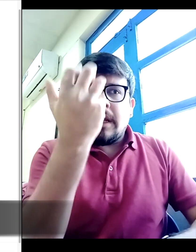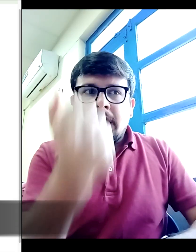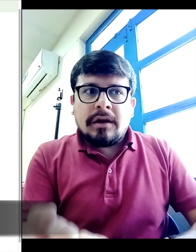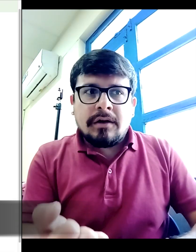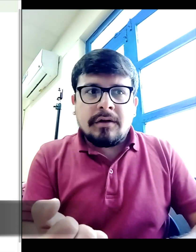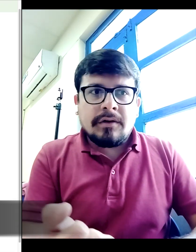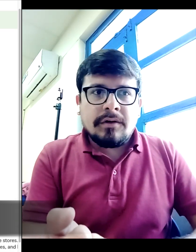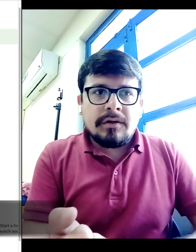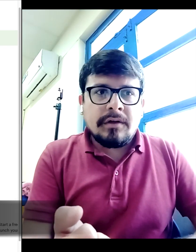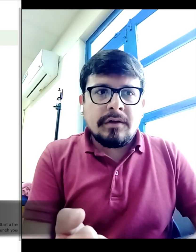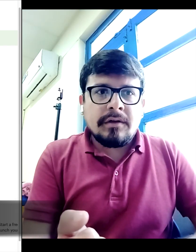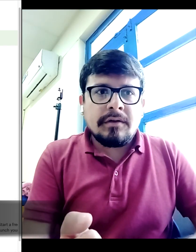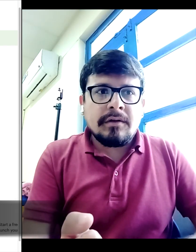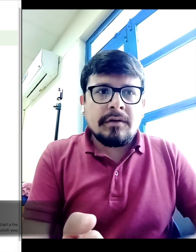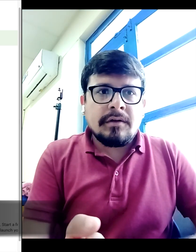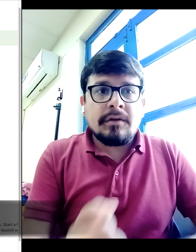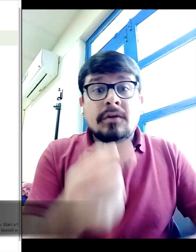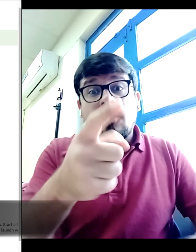and it will create